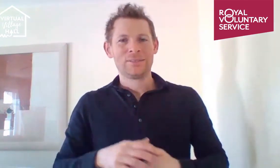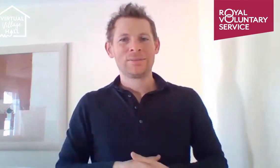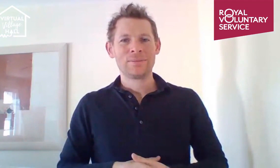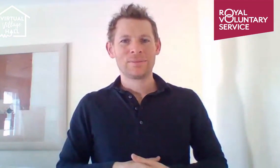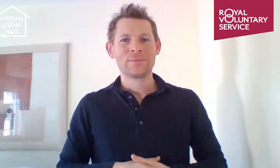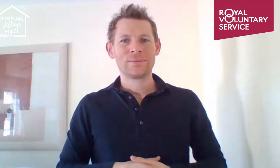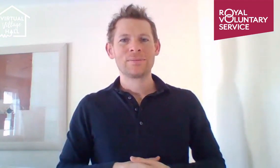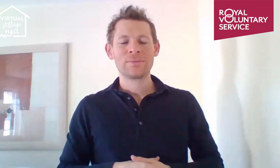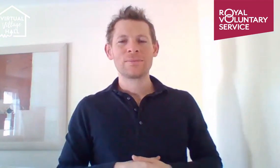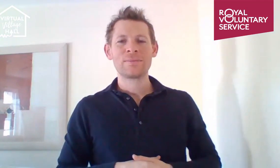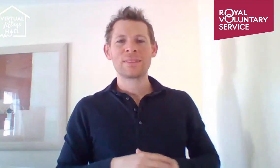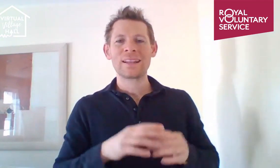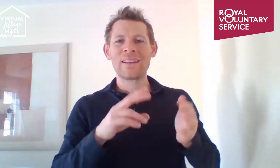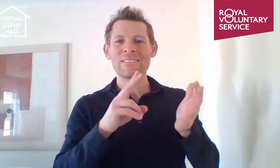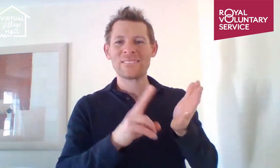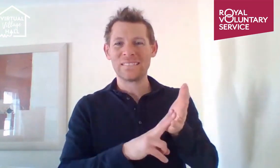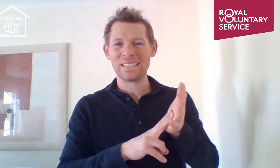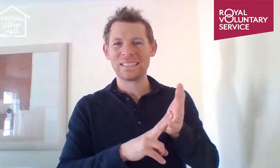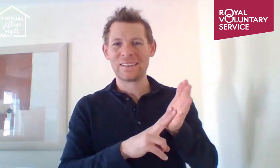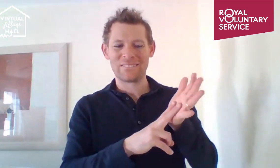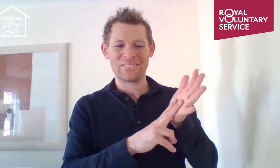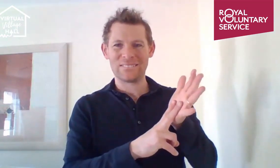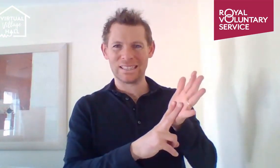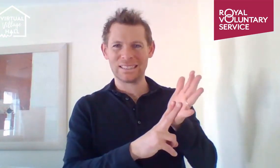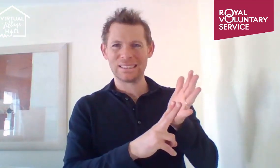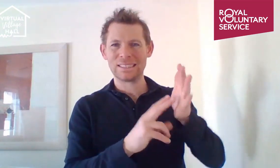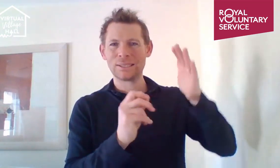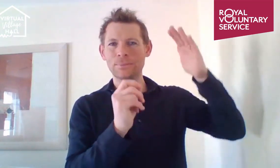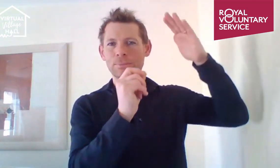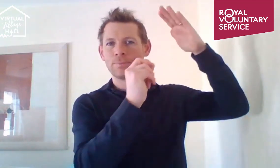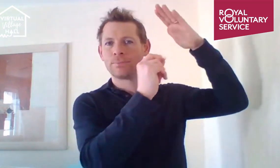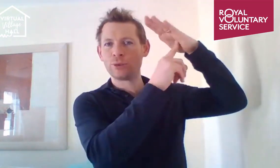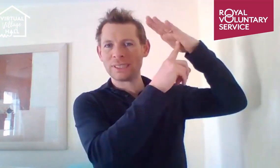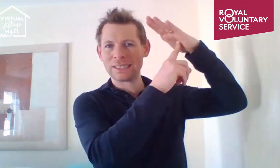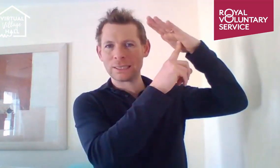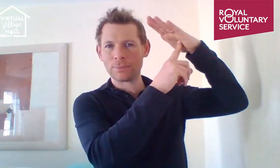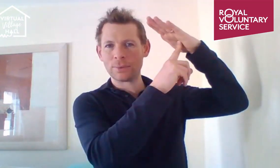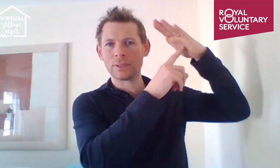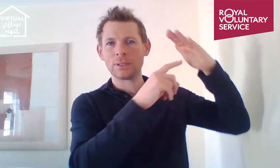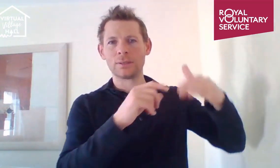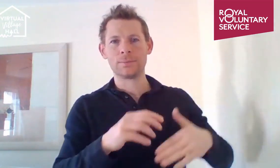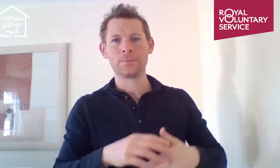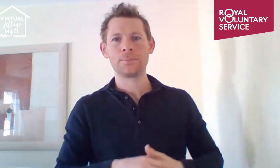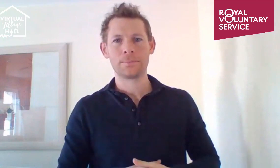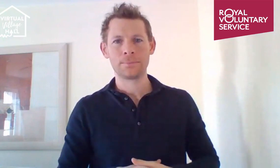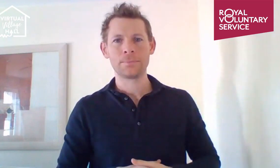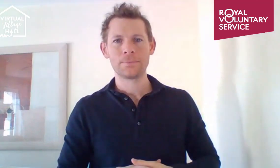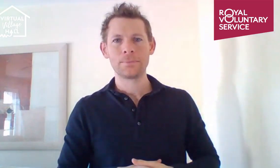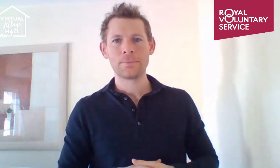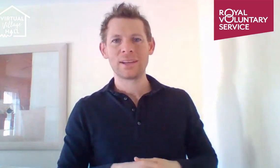And the fifth sign that we're going to teach you is vice principal.